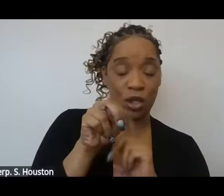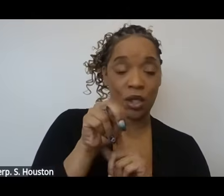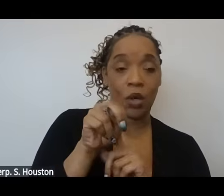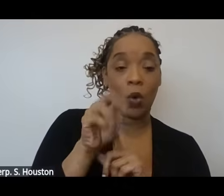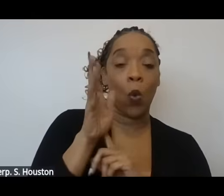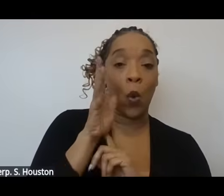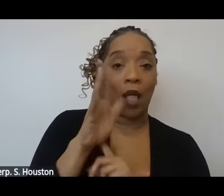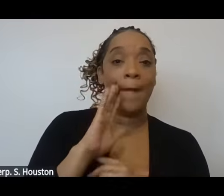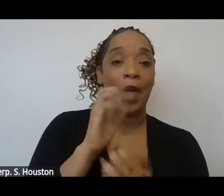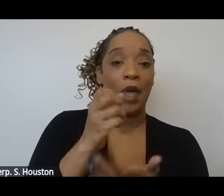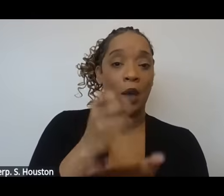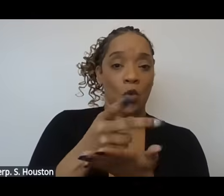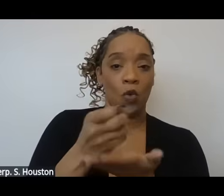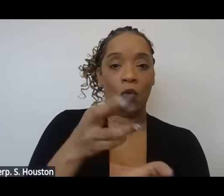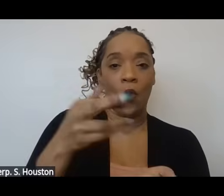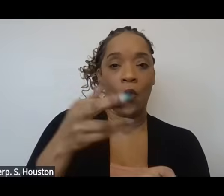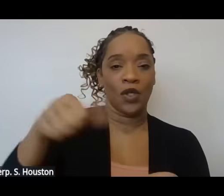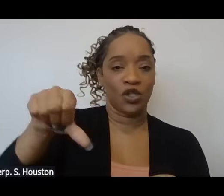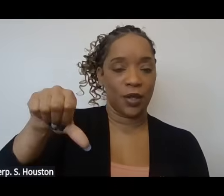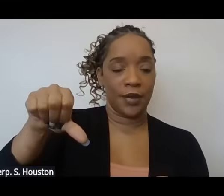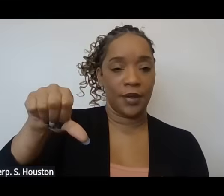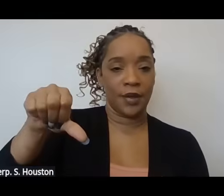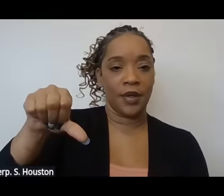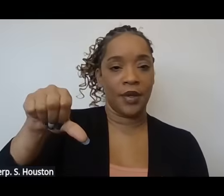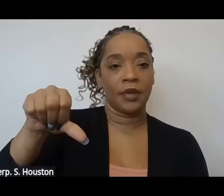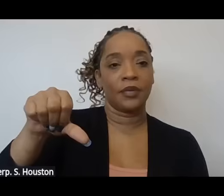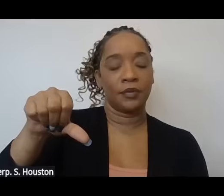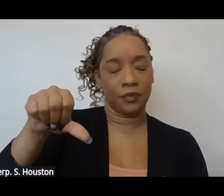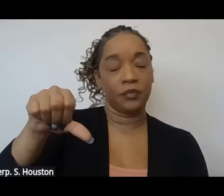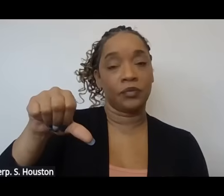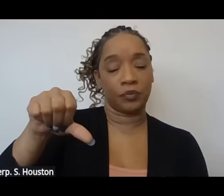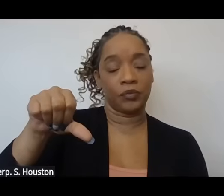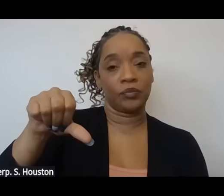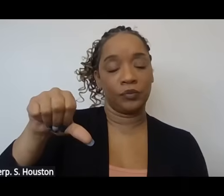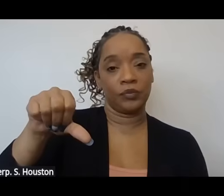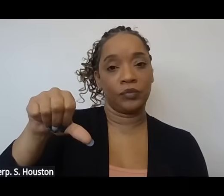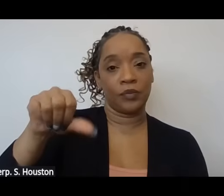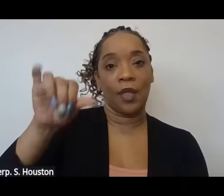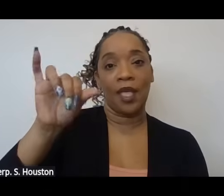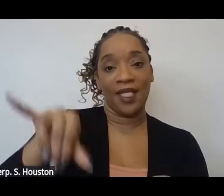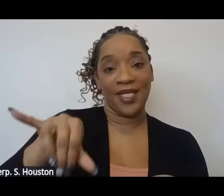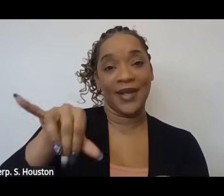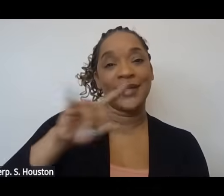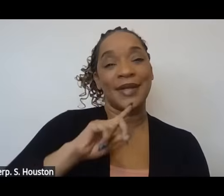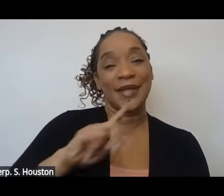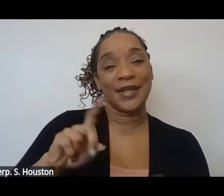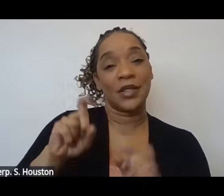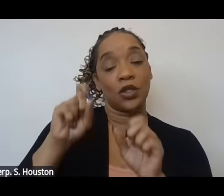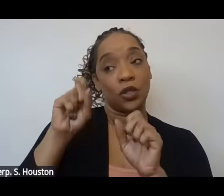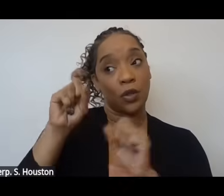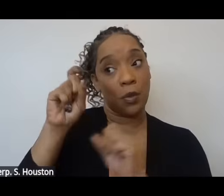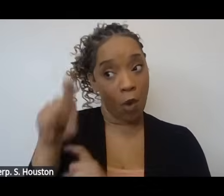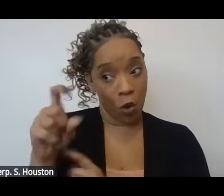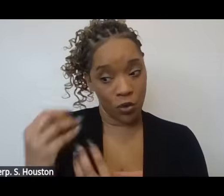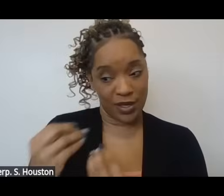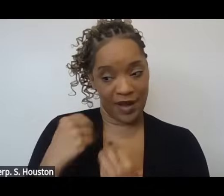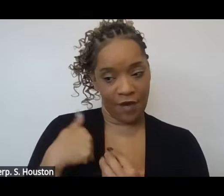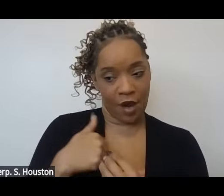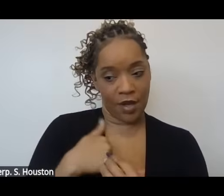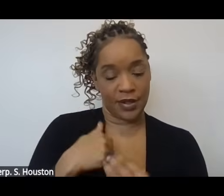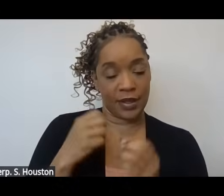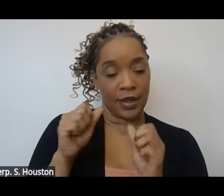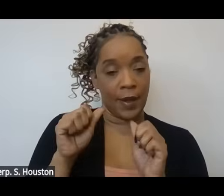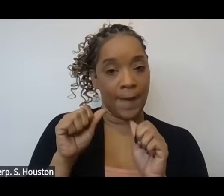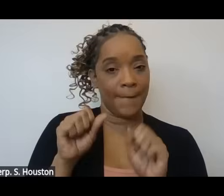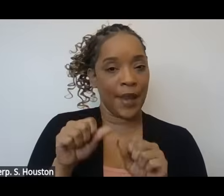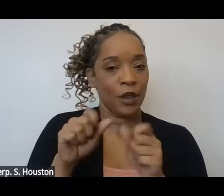approved or rejected, this is supposed to give us the ability to resolve that challenge.